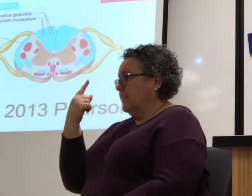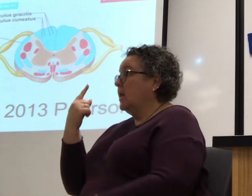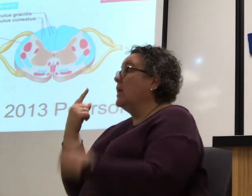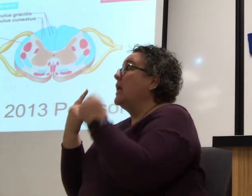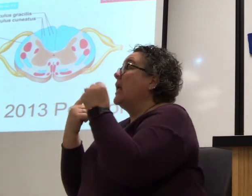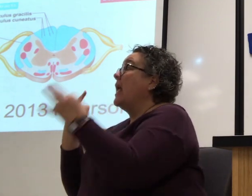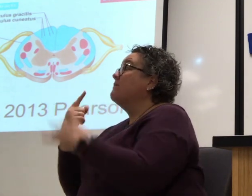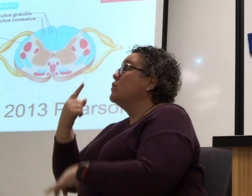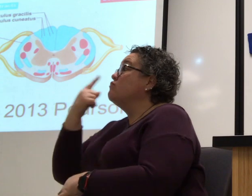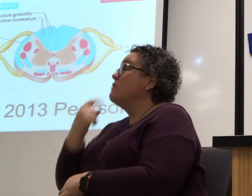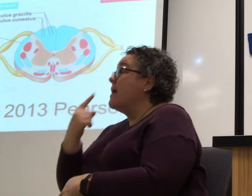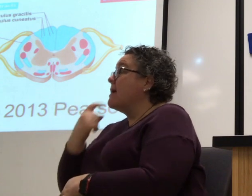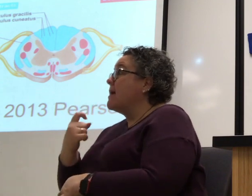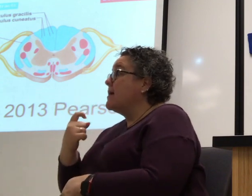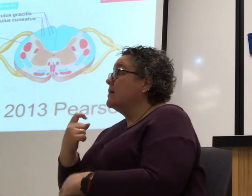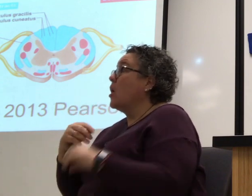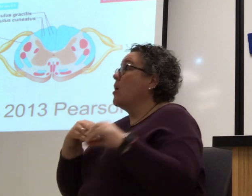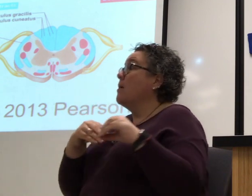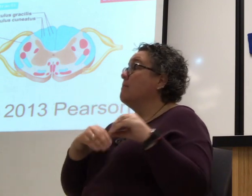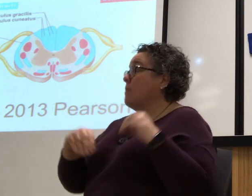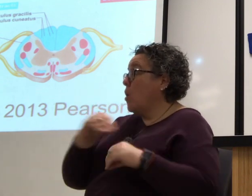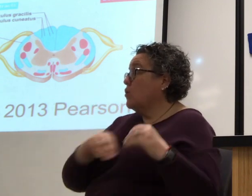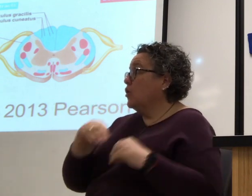that's why I threw all those in together.